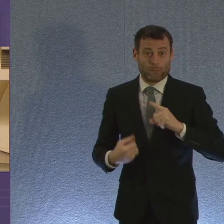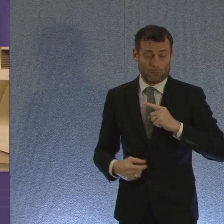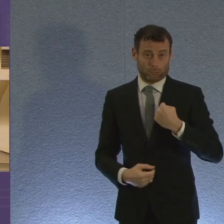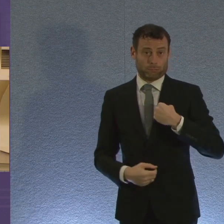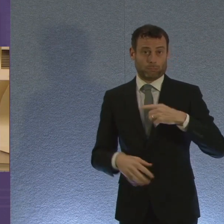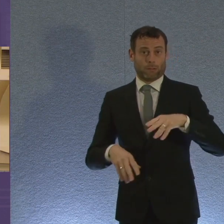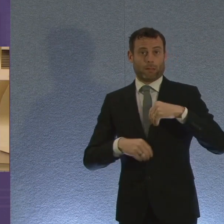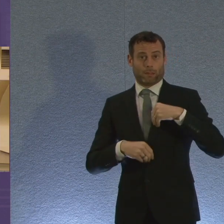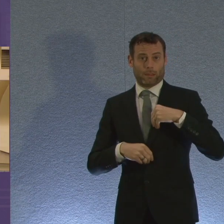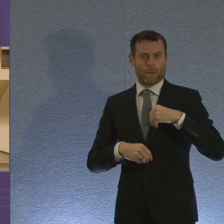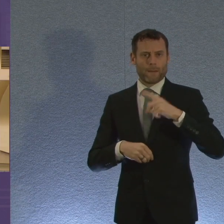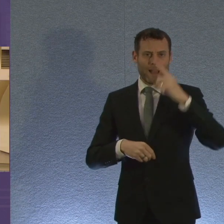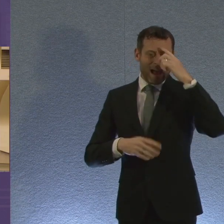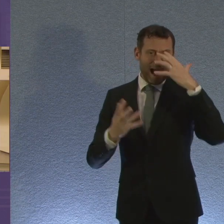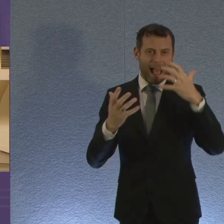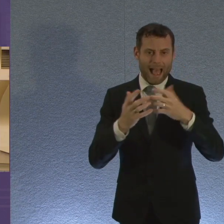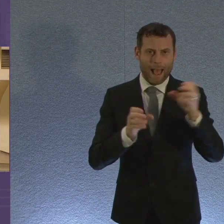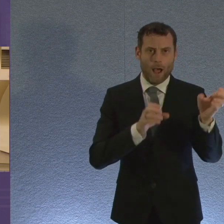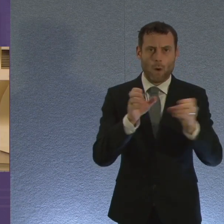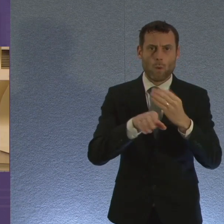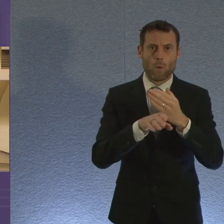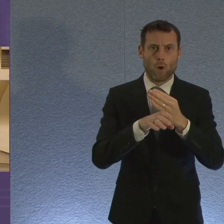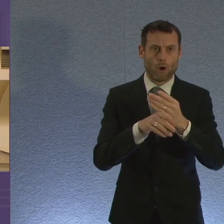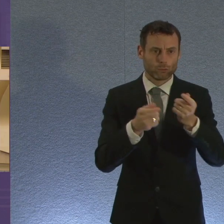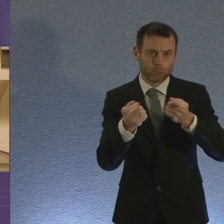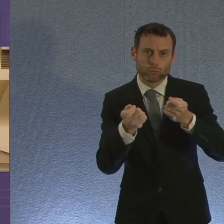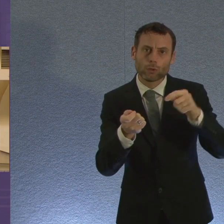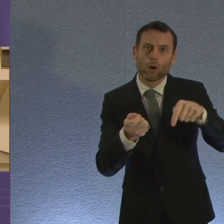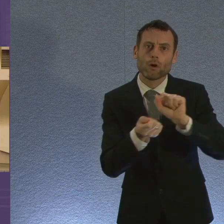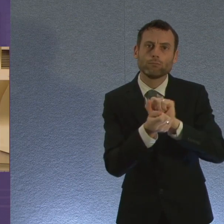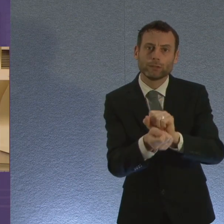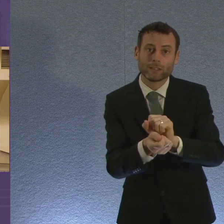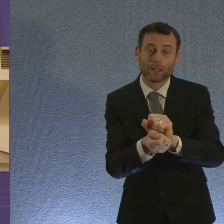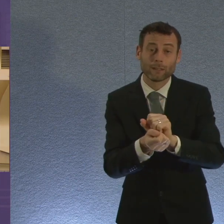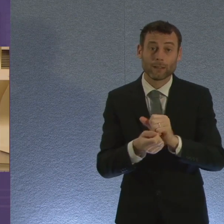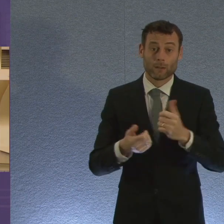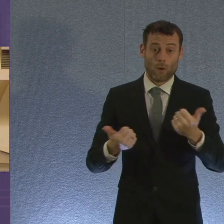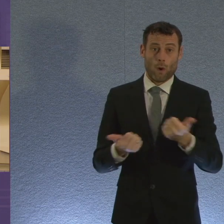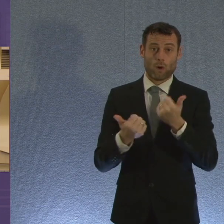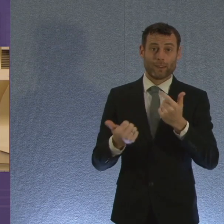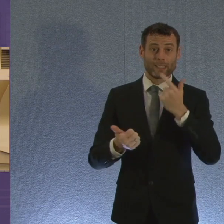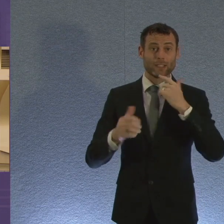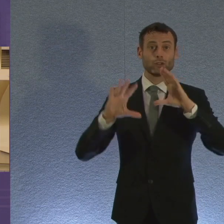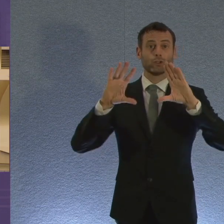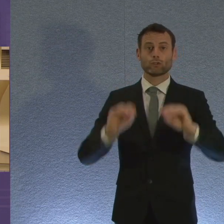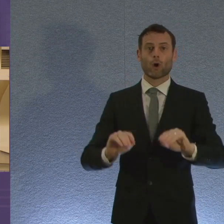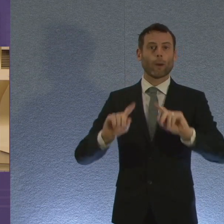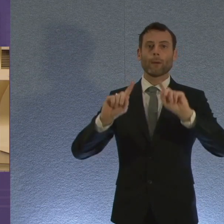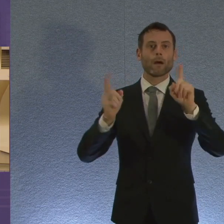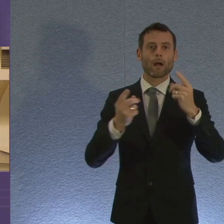restrictions in the prison regime and indeed to visits. In order to ensure that we have the ability to reduce the prison population